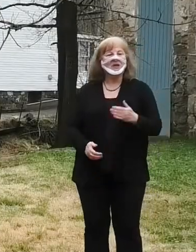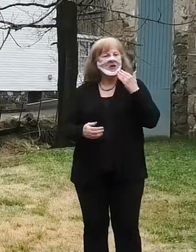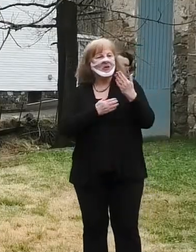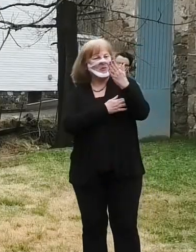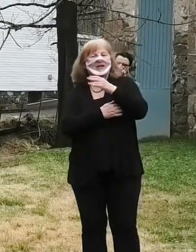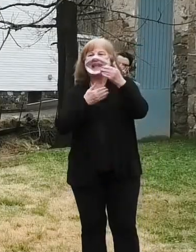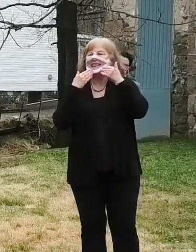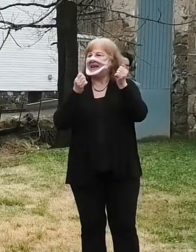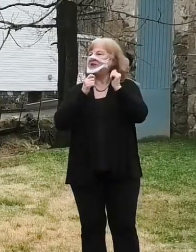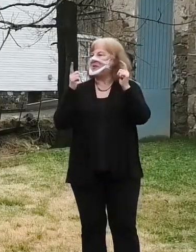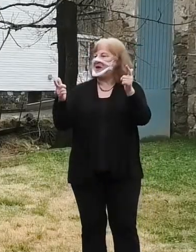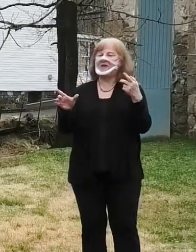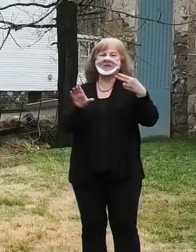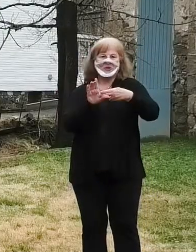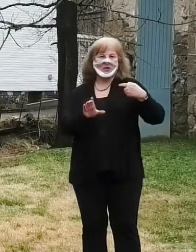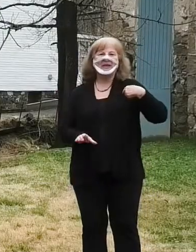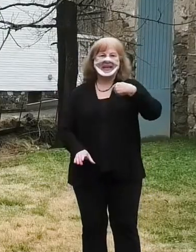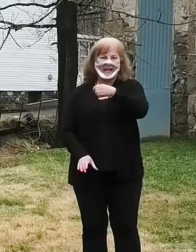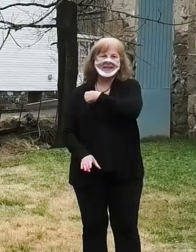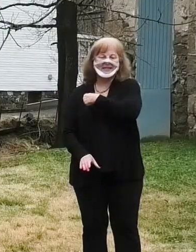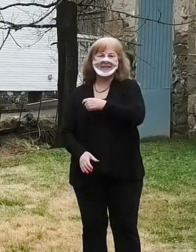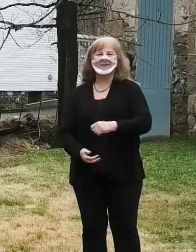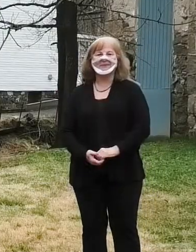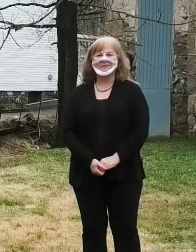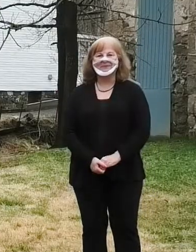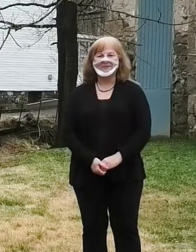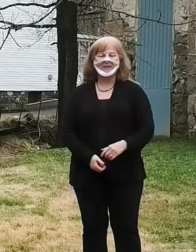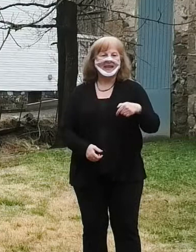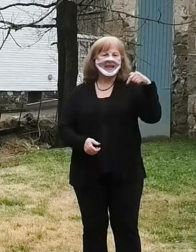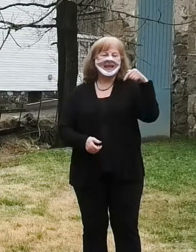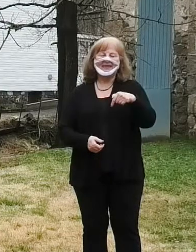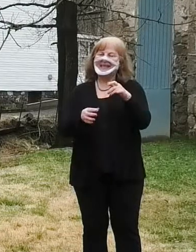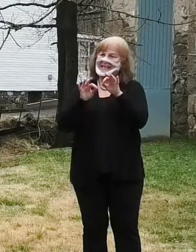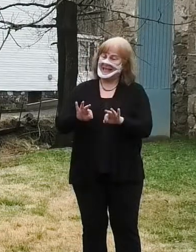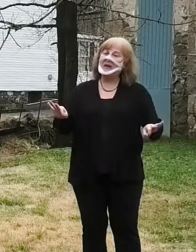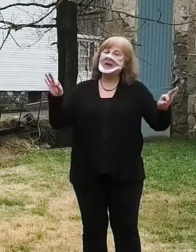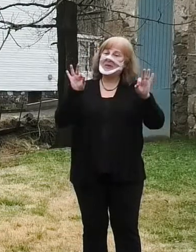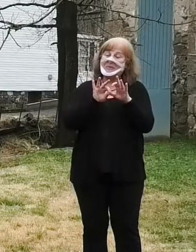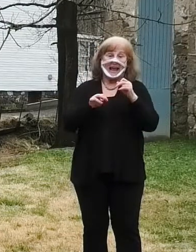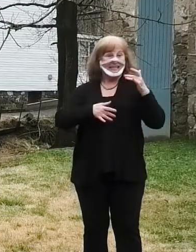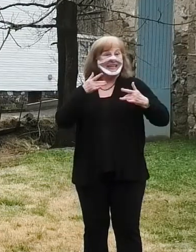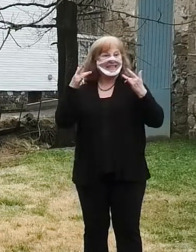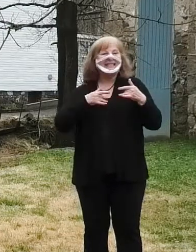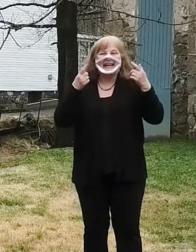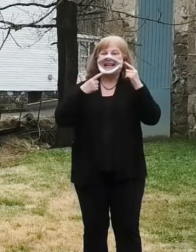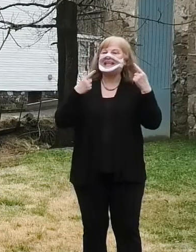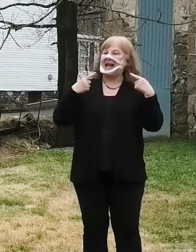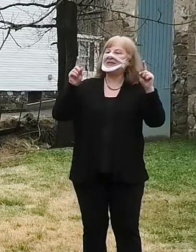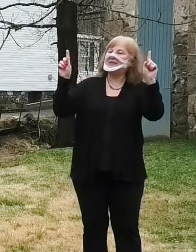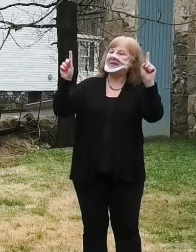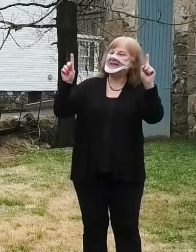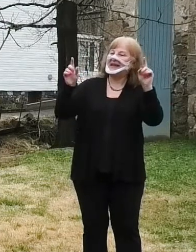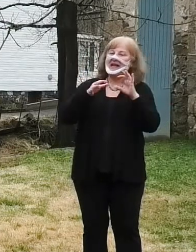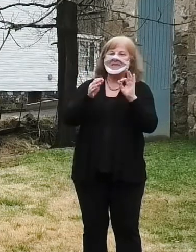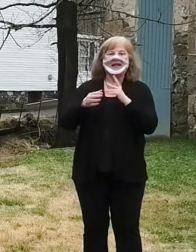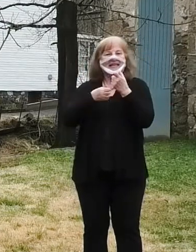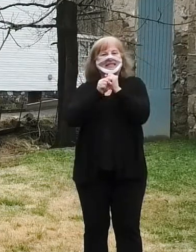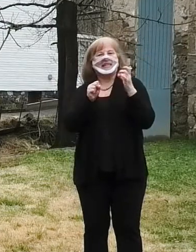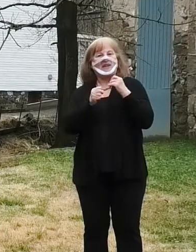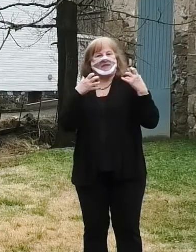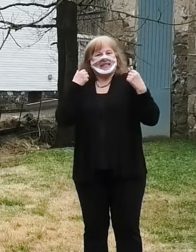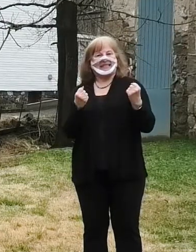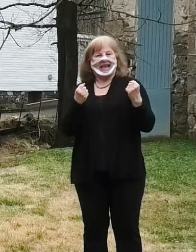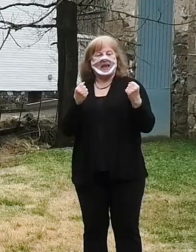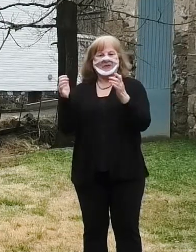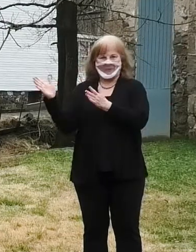Good morning, and thank you all for joining us for this important and exciting announcement about our Safe and Sound